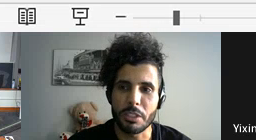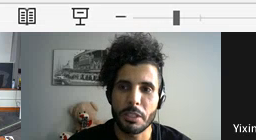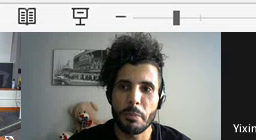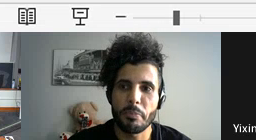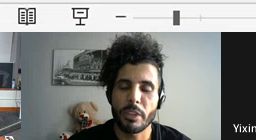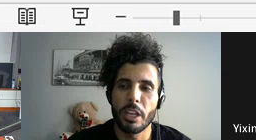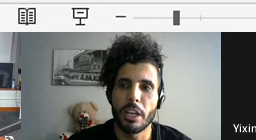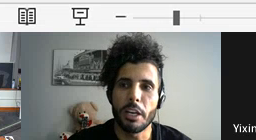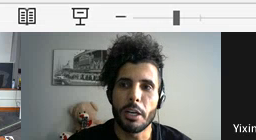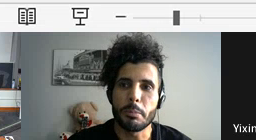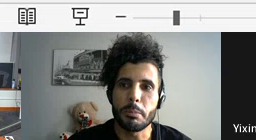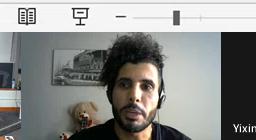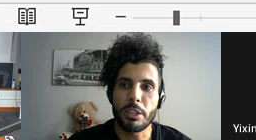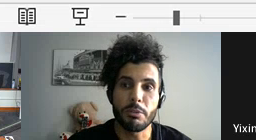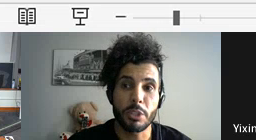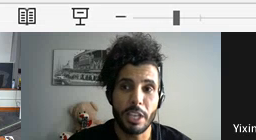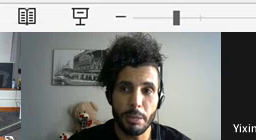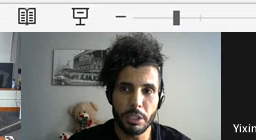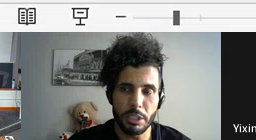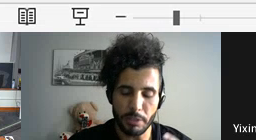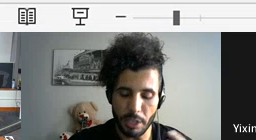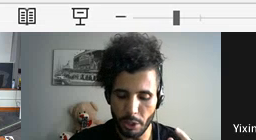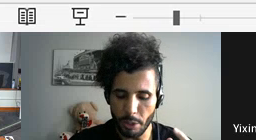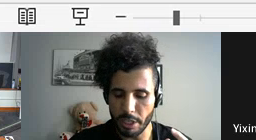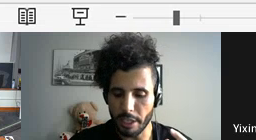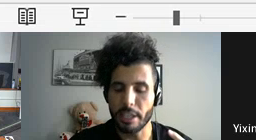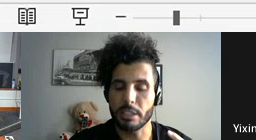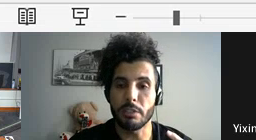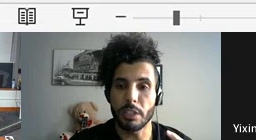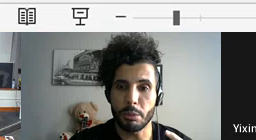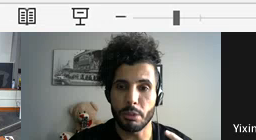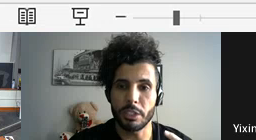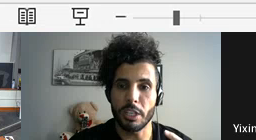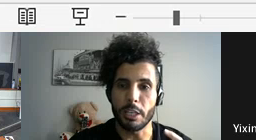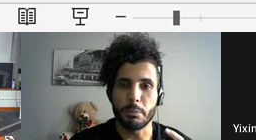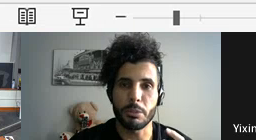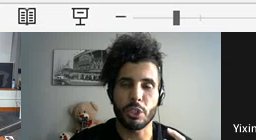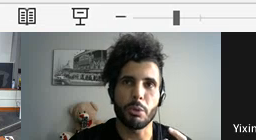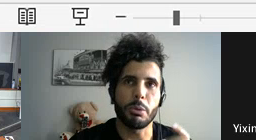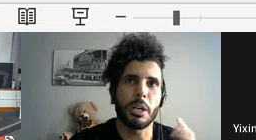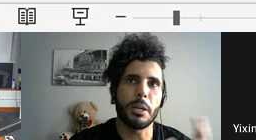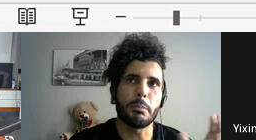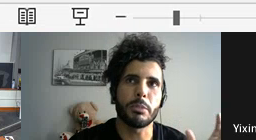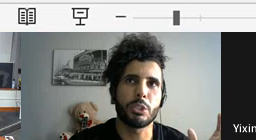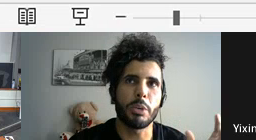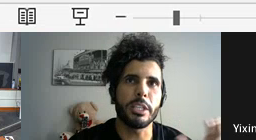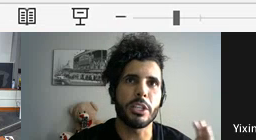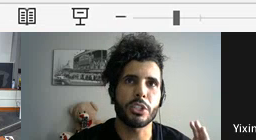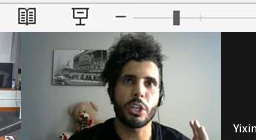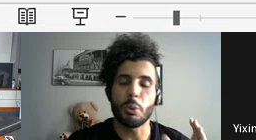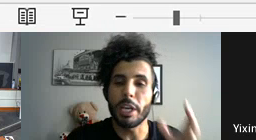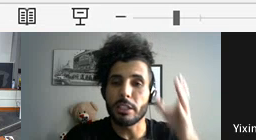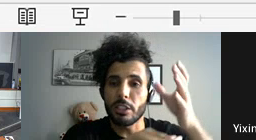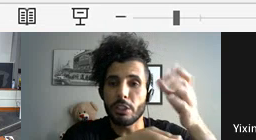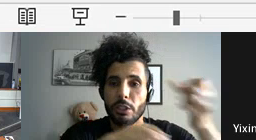words. But the vocabulary of our home sign has developed over time. So 20 years ago, we had